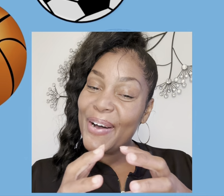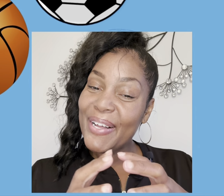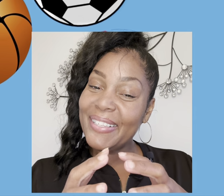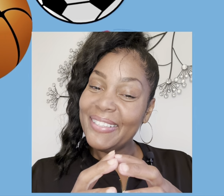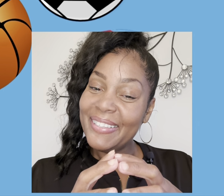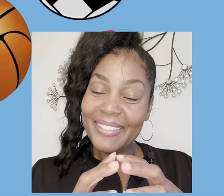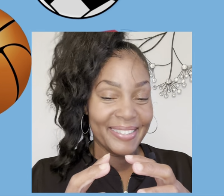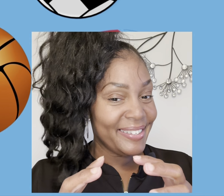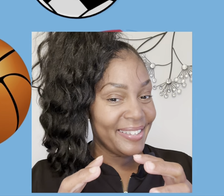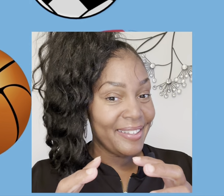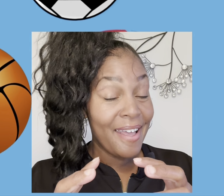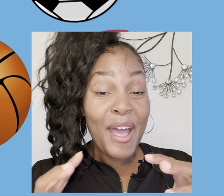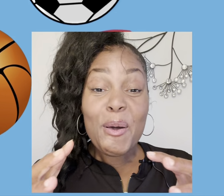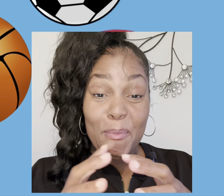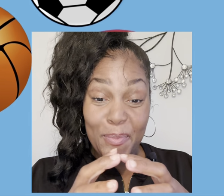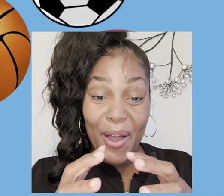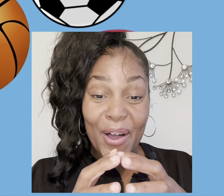ball,